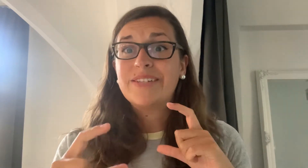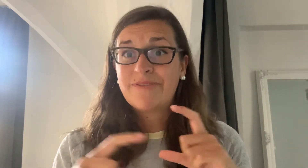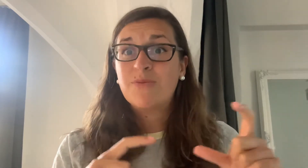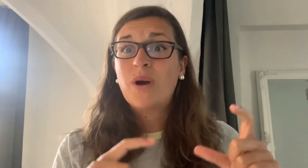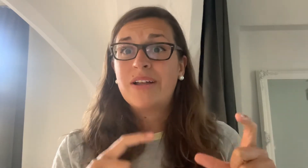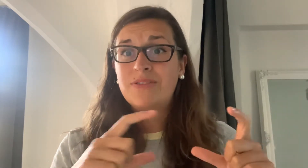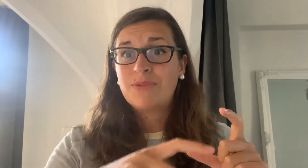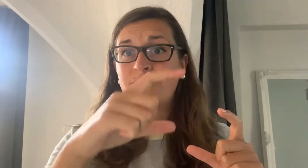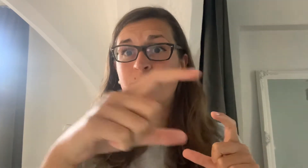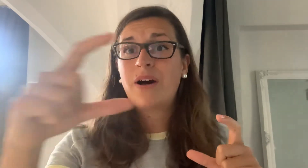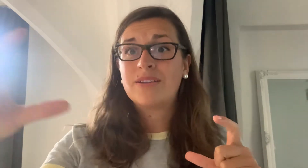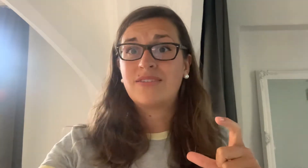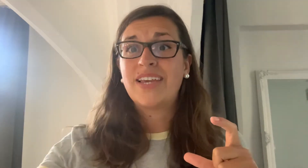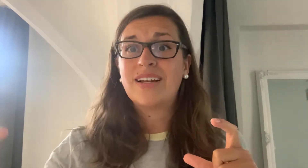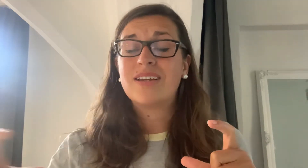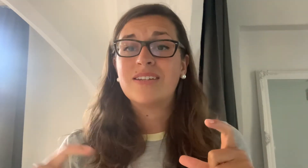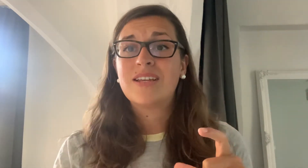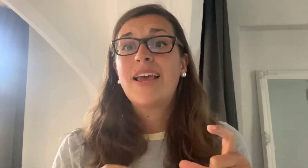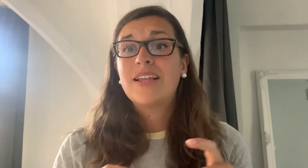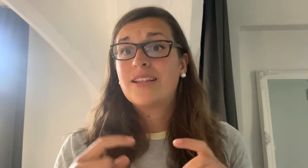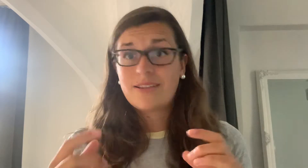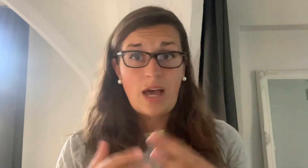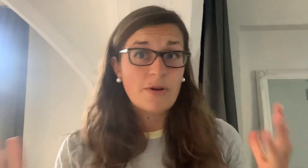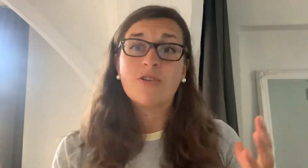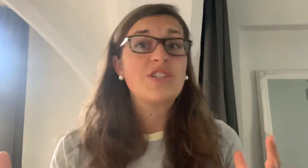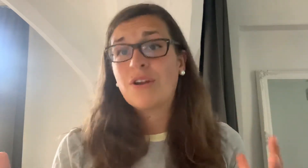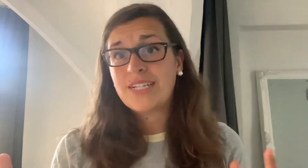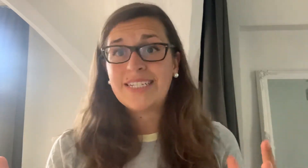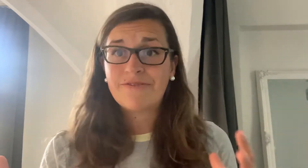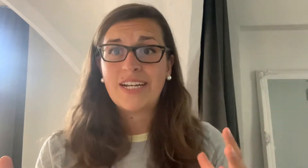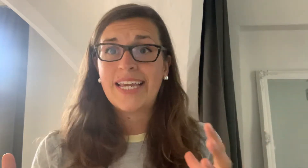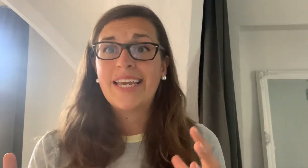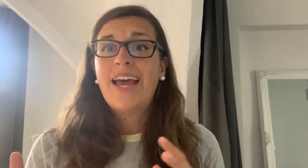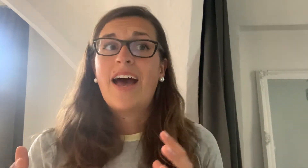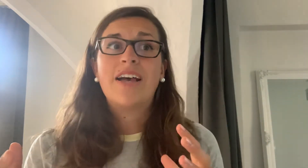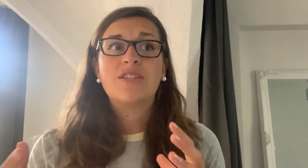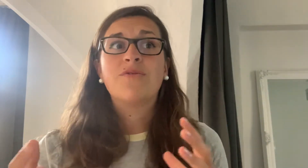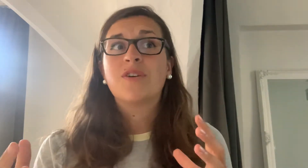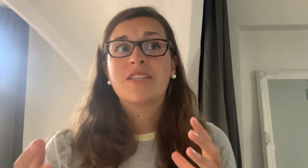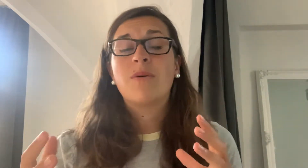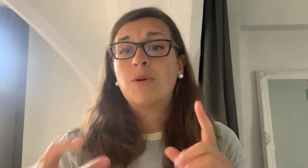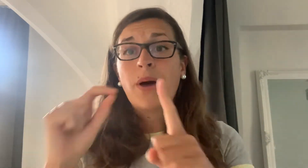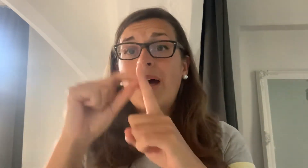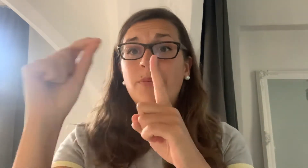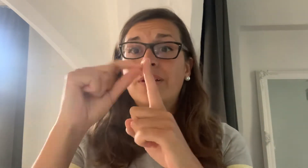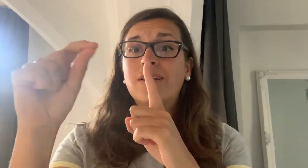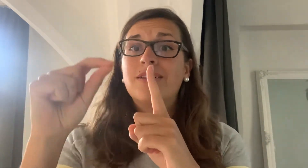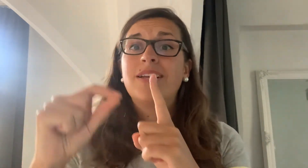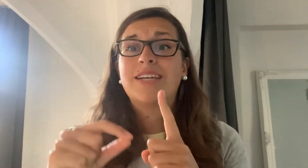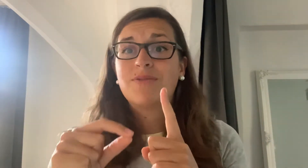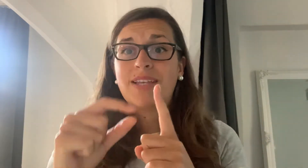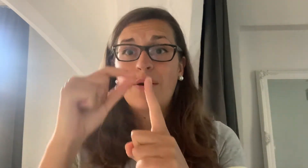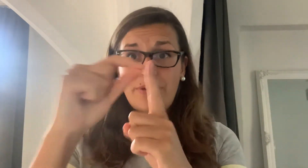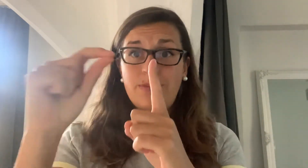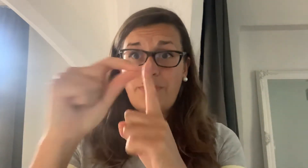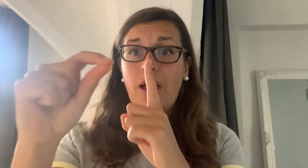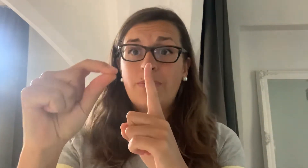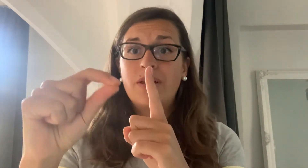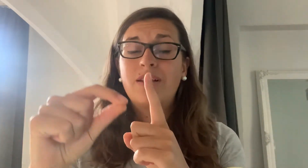different words from different parts of England come across totally differently. So for example, purple down south is purple,